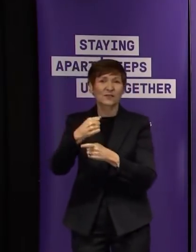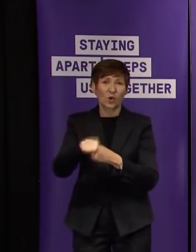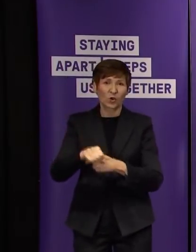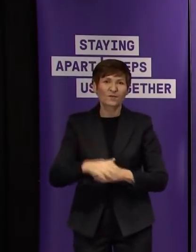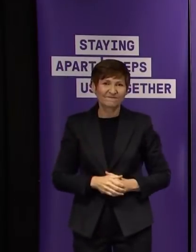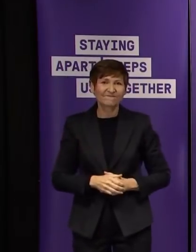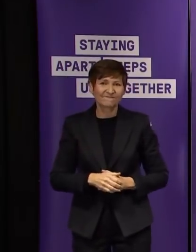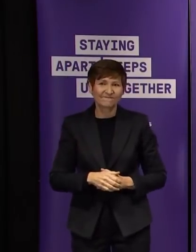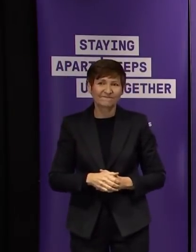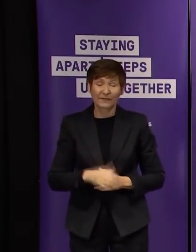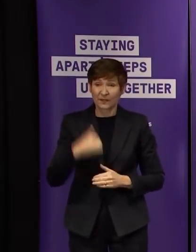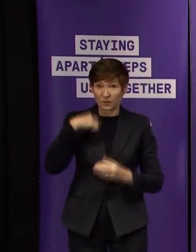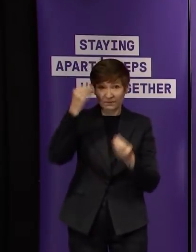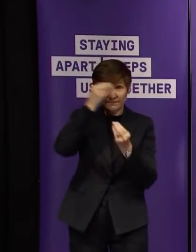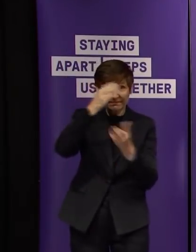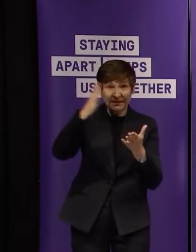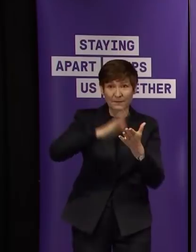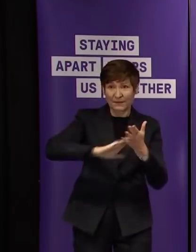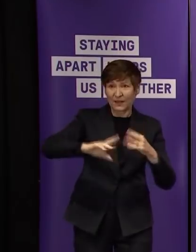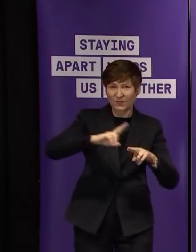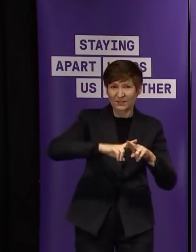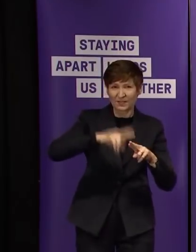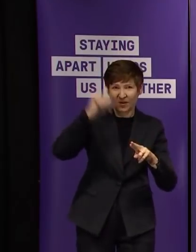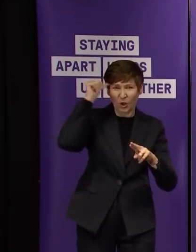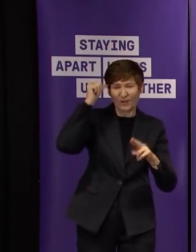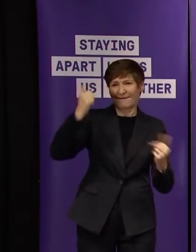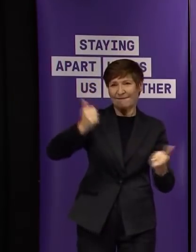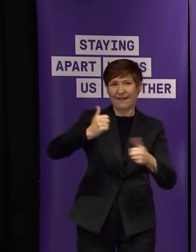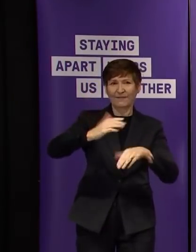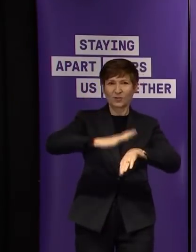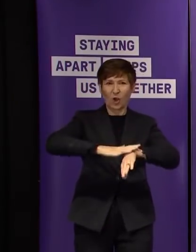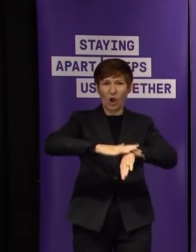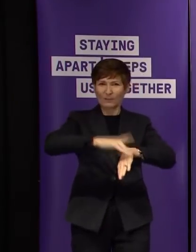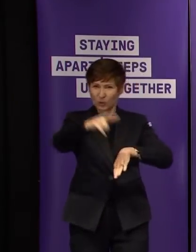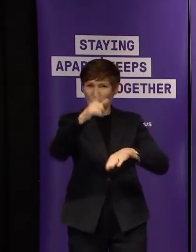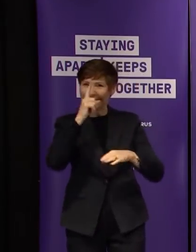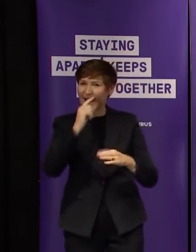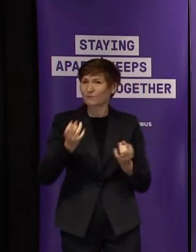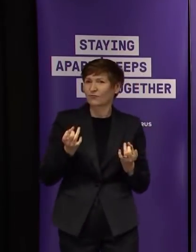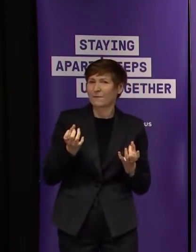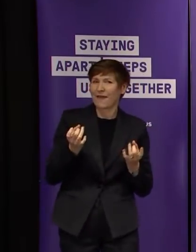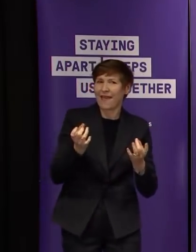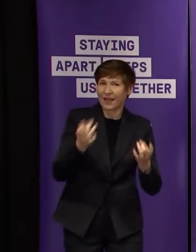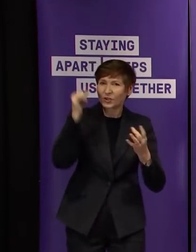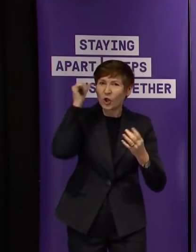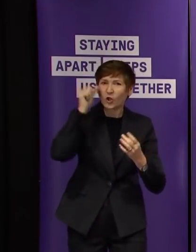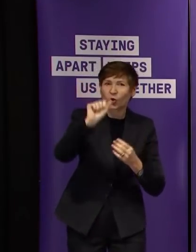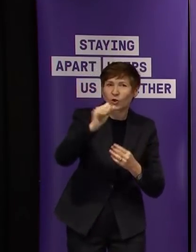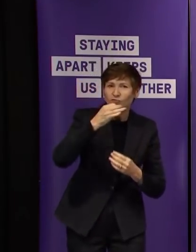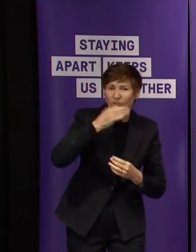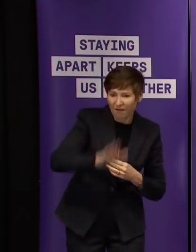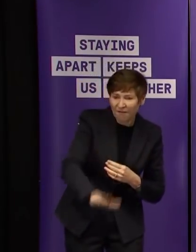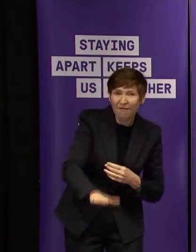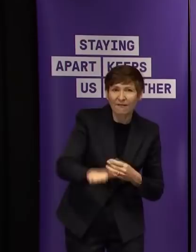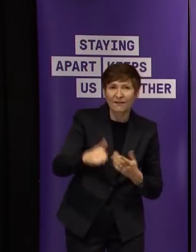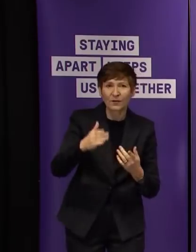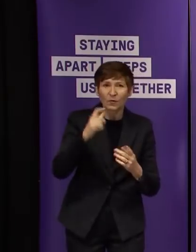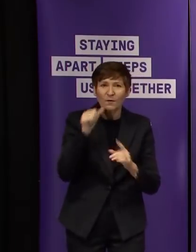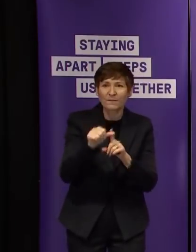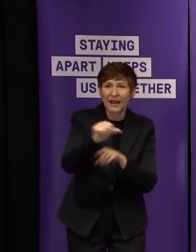provide parents, in fact, we will provide parents with as much notice as we possibly can. That's Metro Melbourne, regional